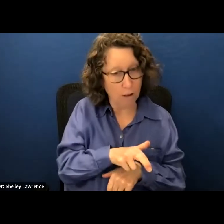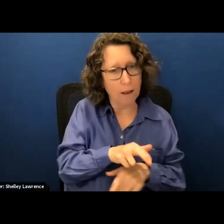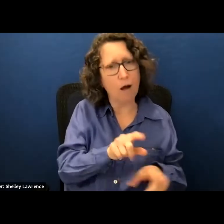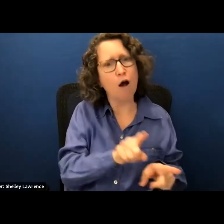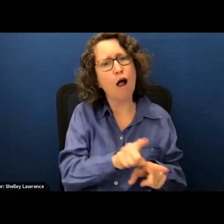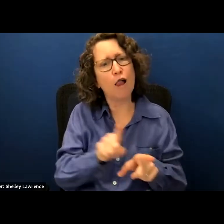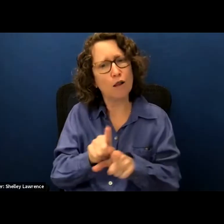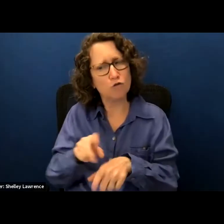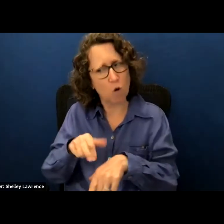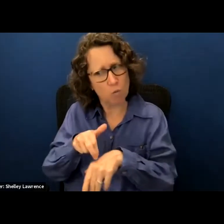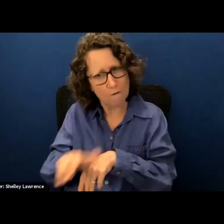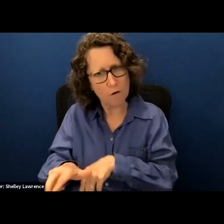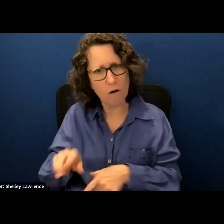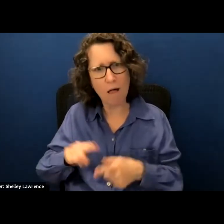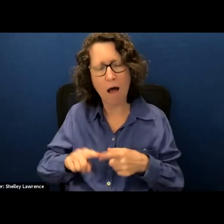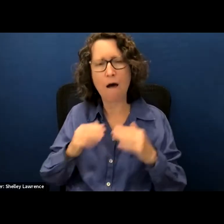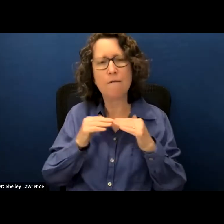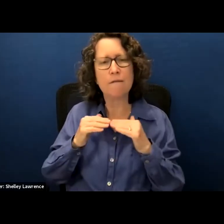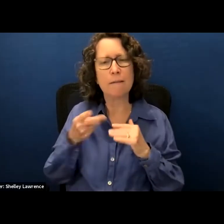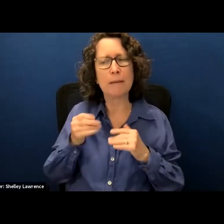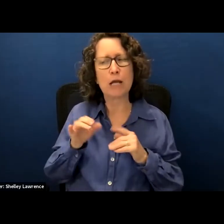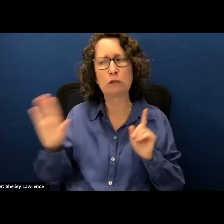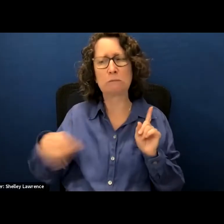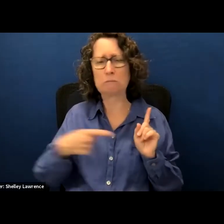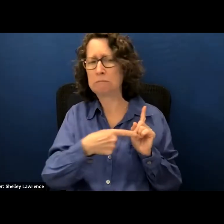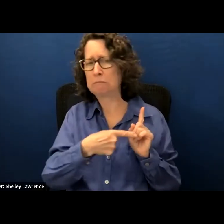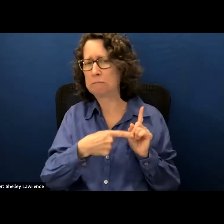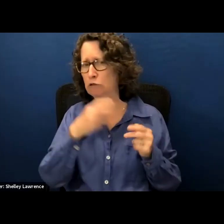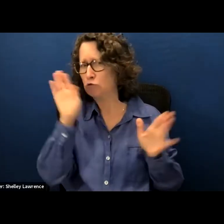also referral of peers and friends.